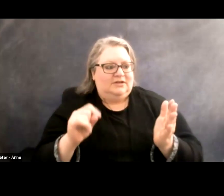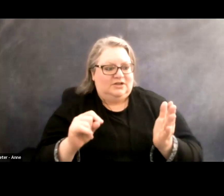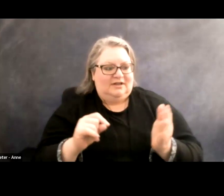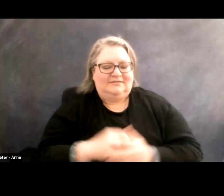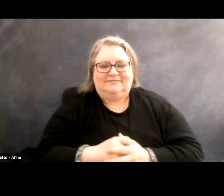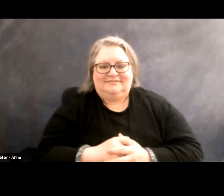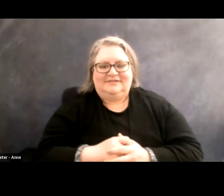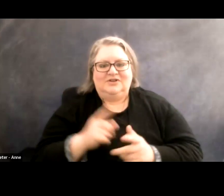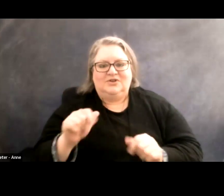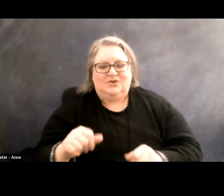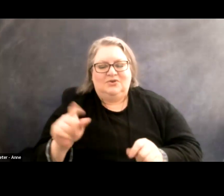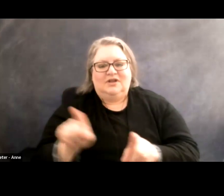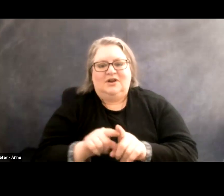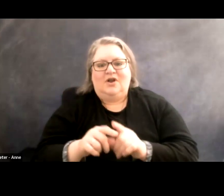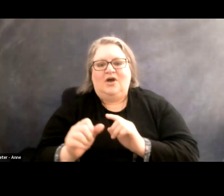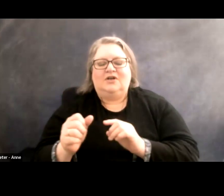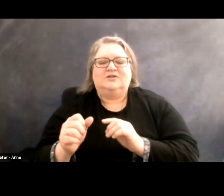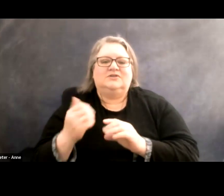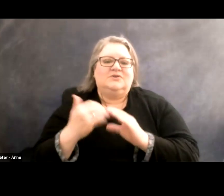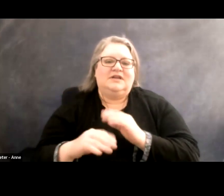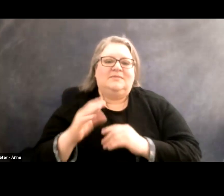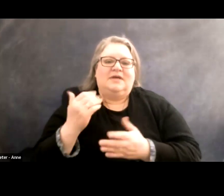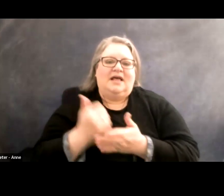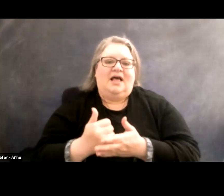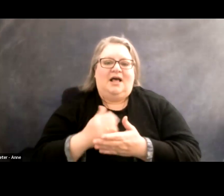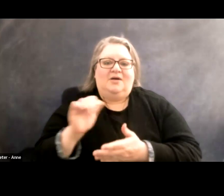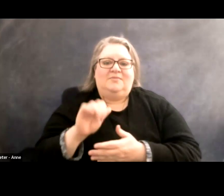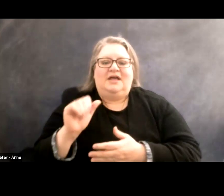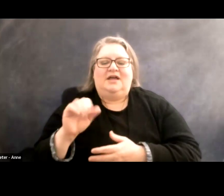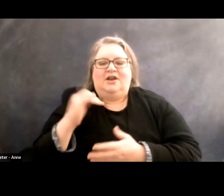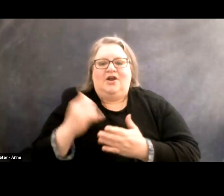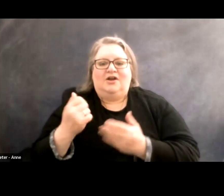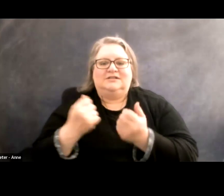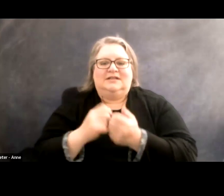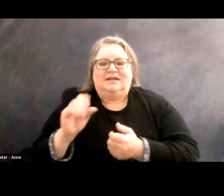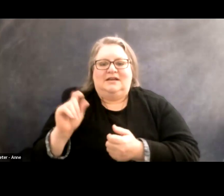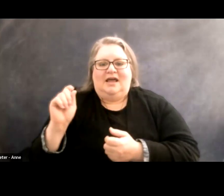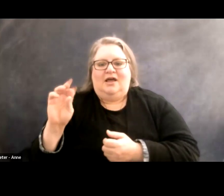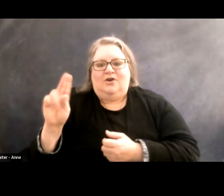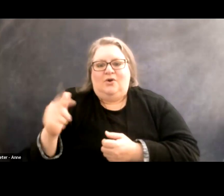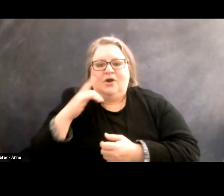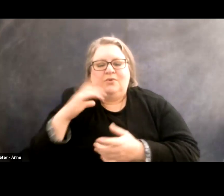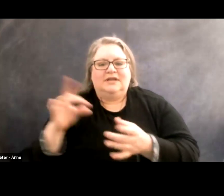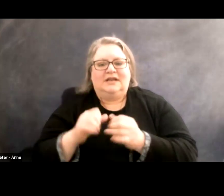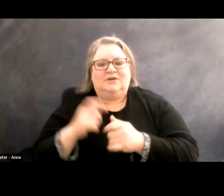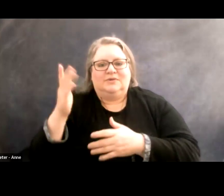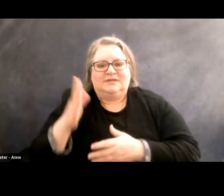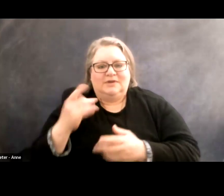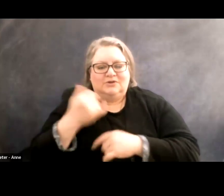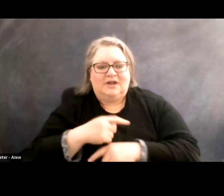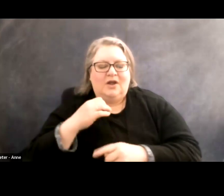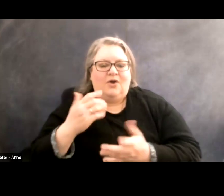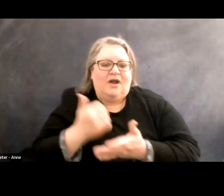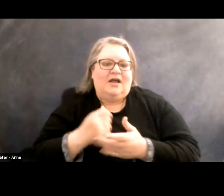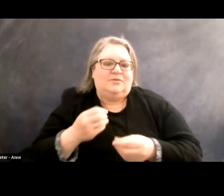artsalliance.org/support. You can also email help@artsalliance.org, and we can connect you with the speakers today or help to provide